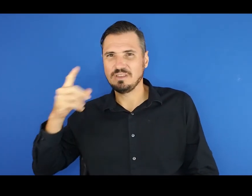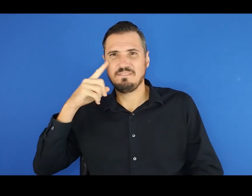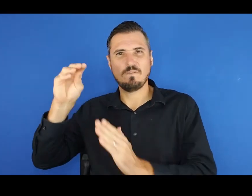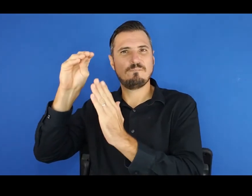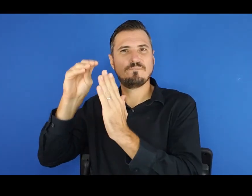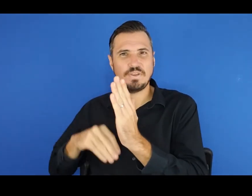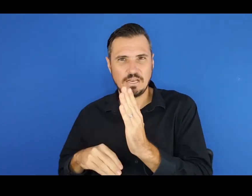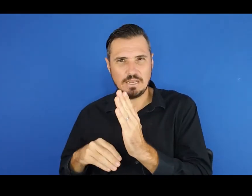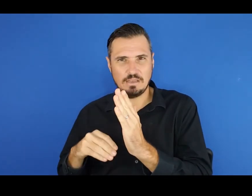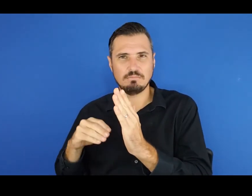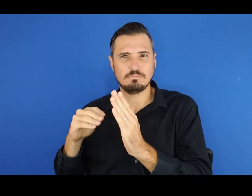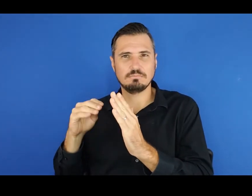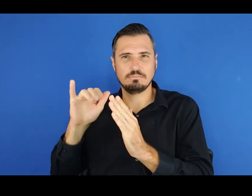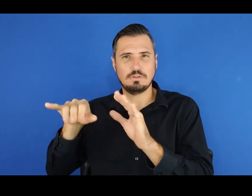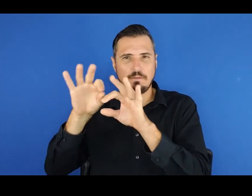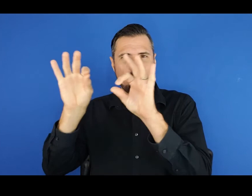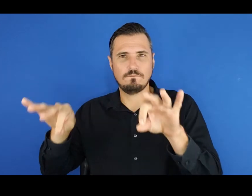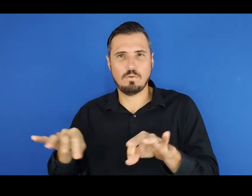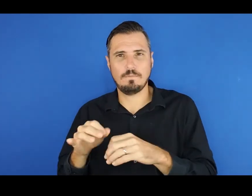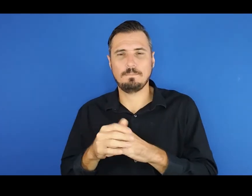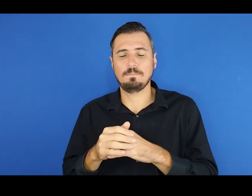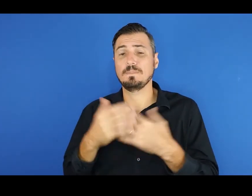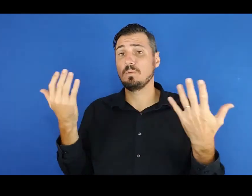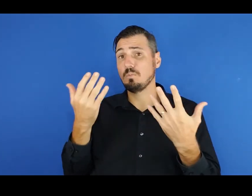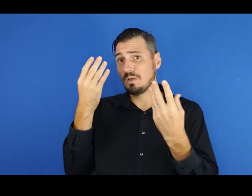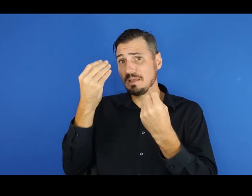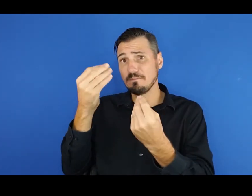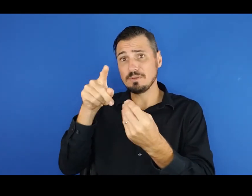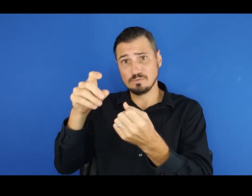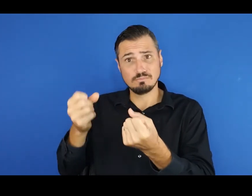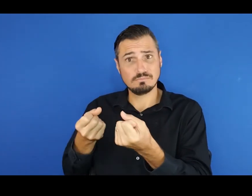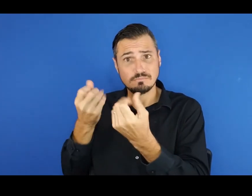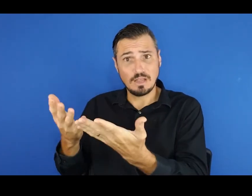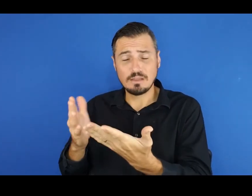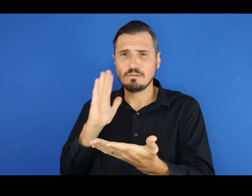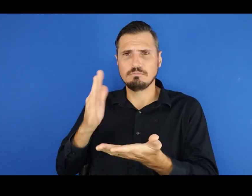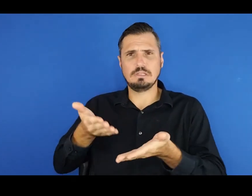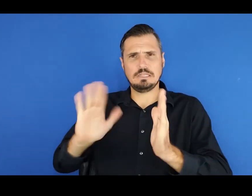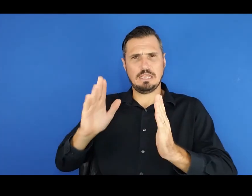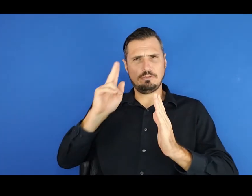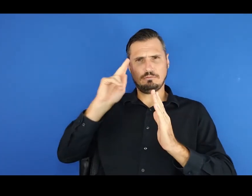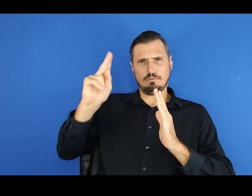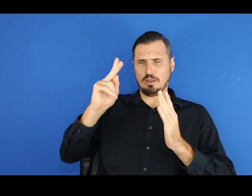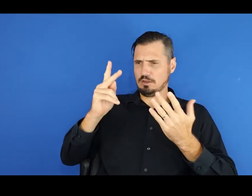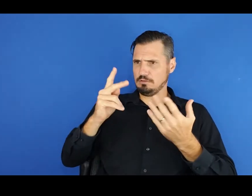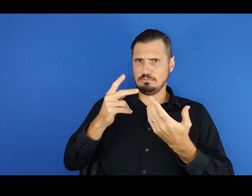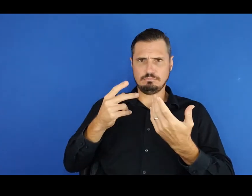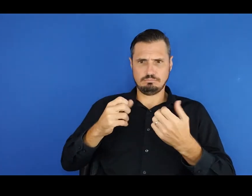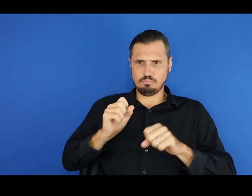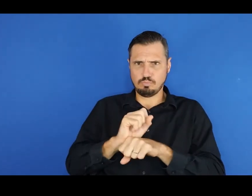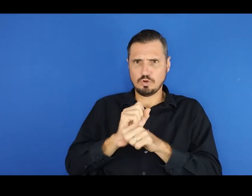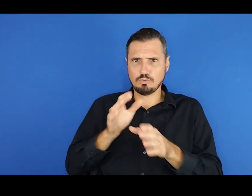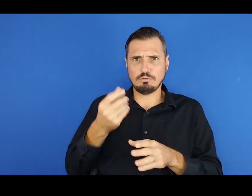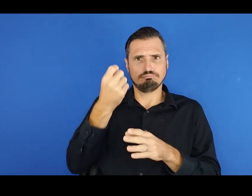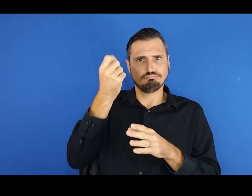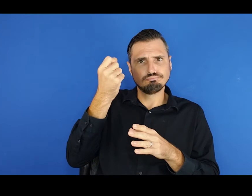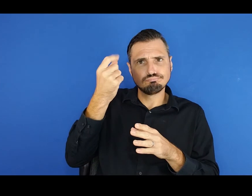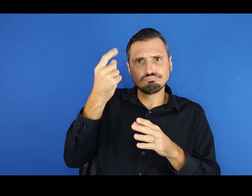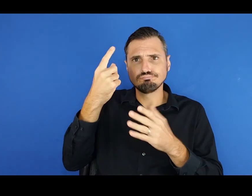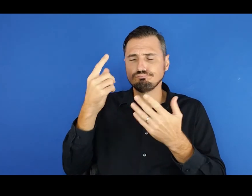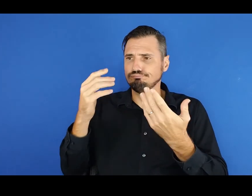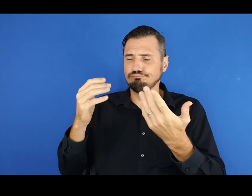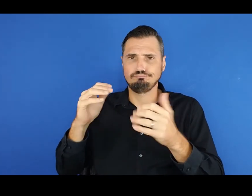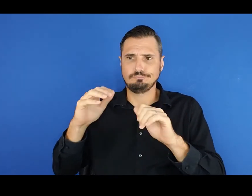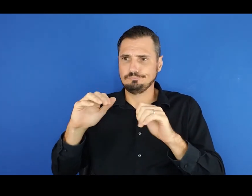The information you provide will help the County of Kauai understand the scope of residential damage and whether our jurisdiction may qualify for